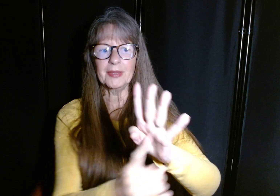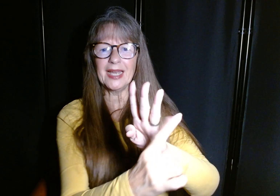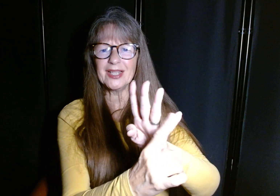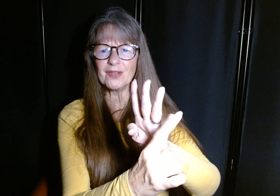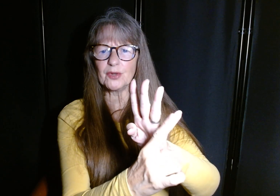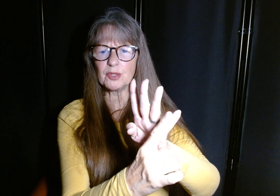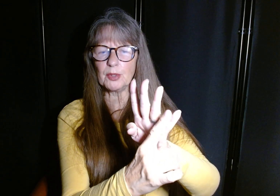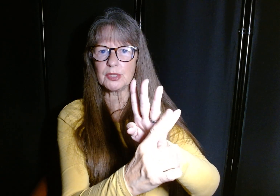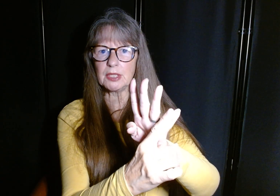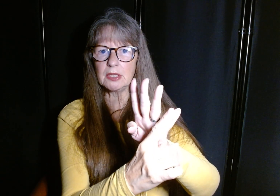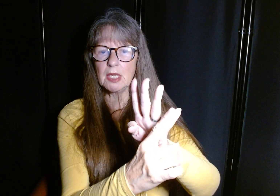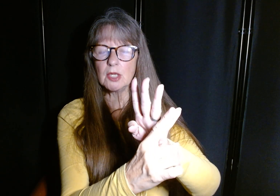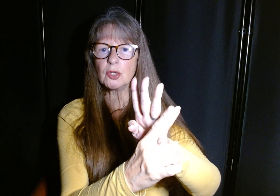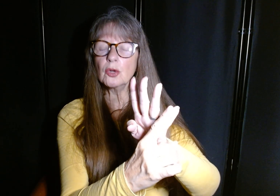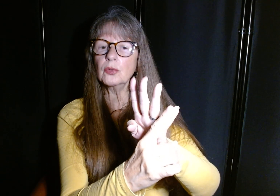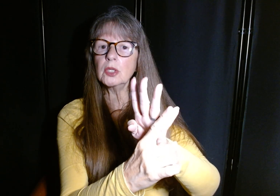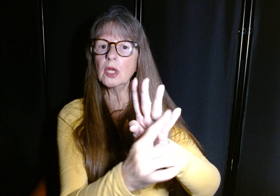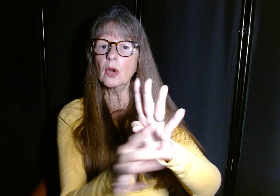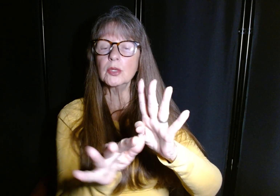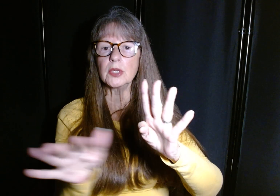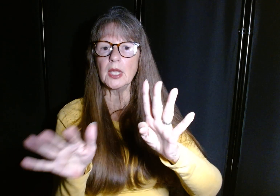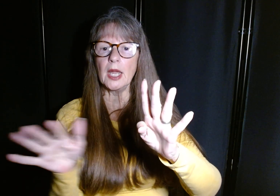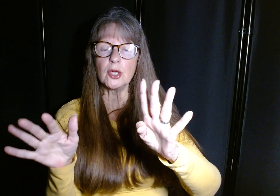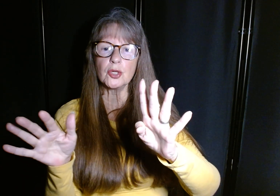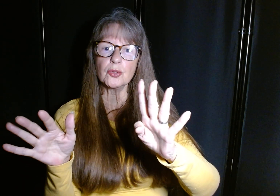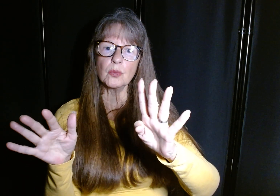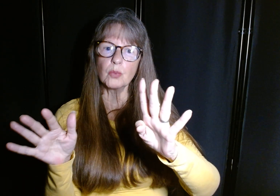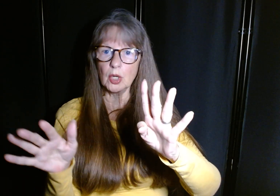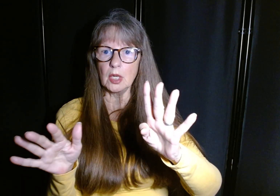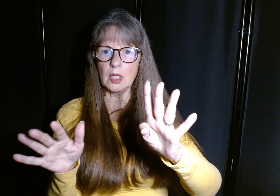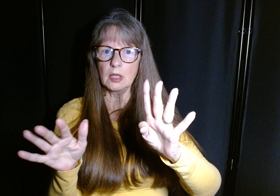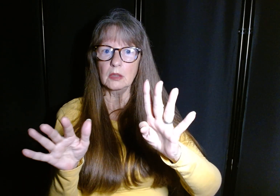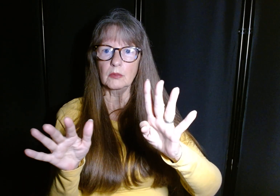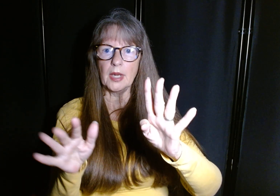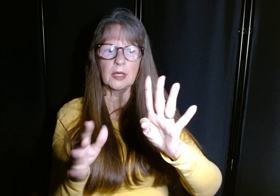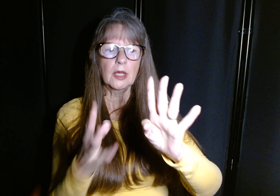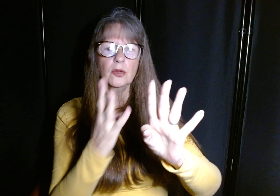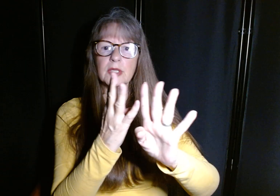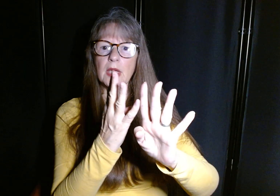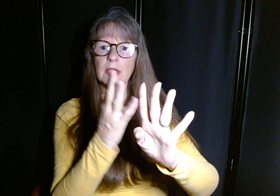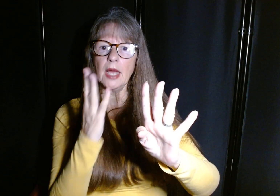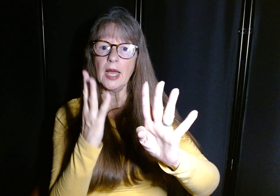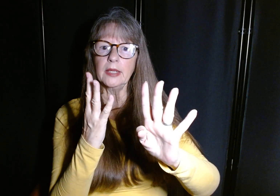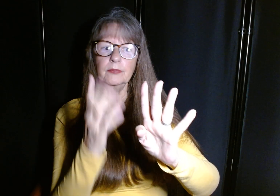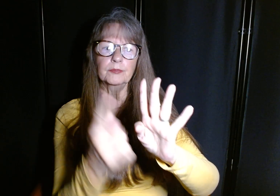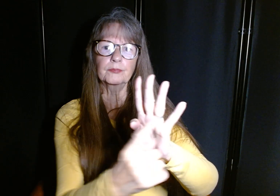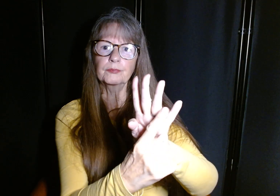is the first person. So you don't need to go into that extra work, right? You can say line,